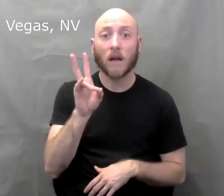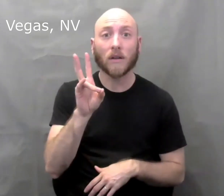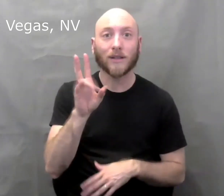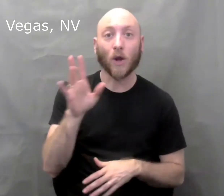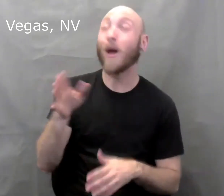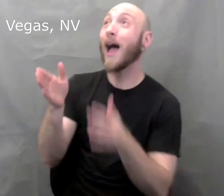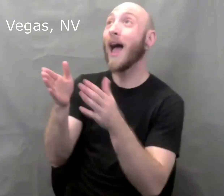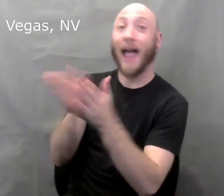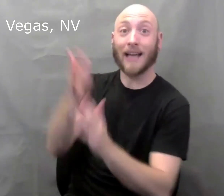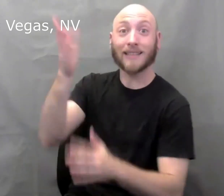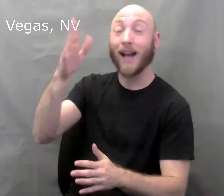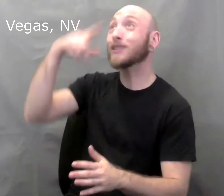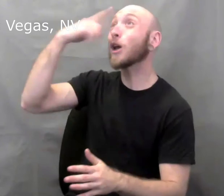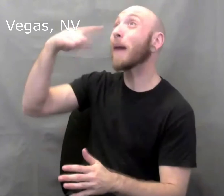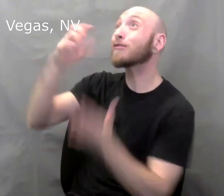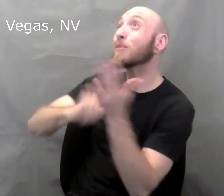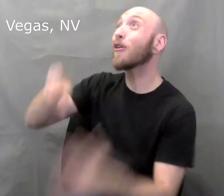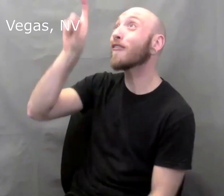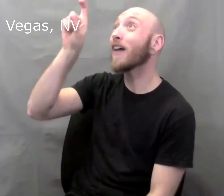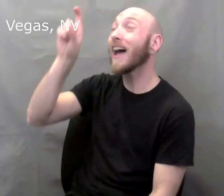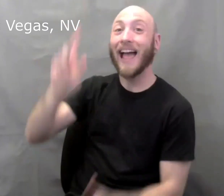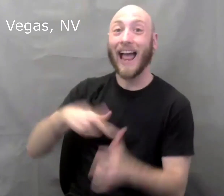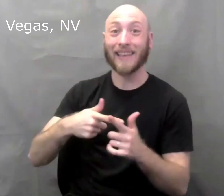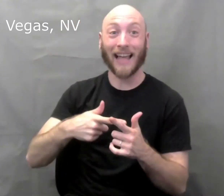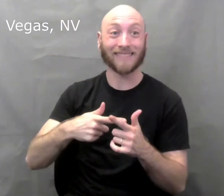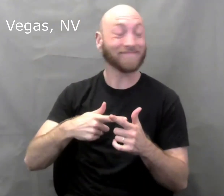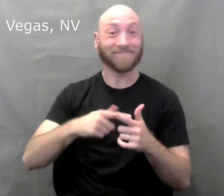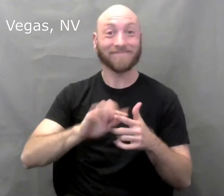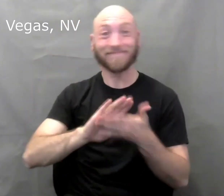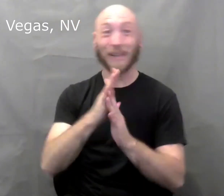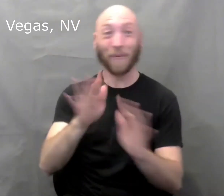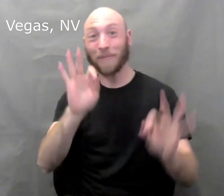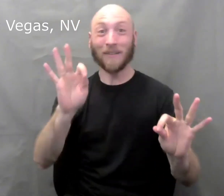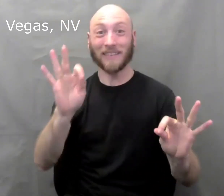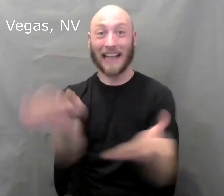these defects and then they would just be gone forever. And, I spent the first